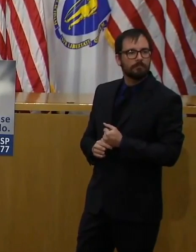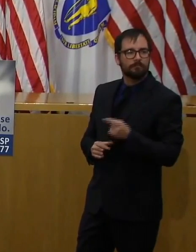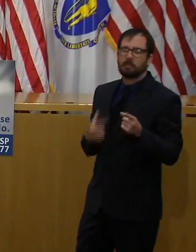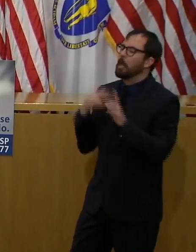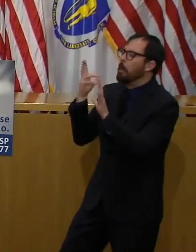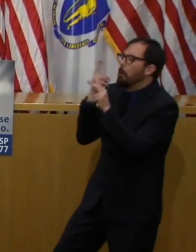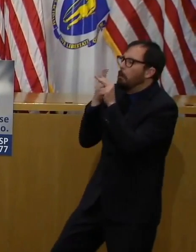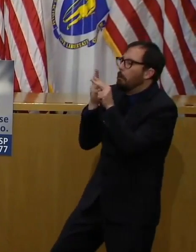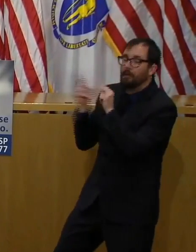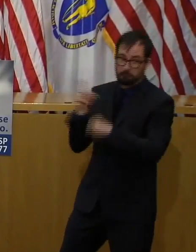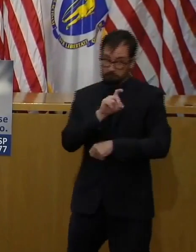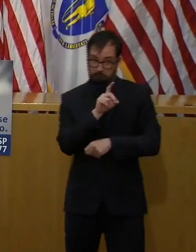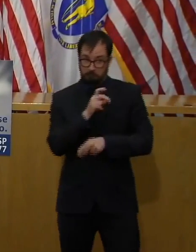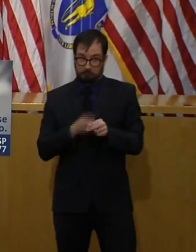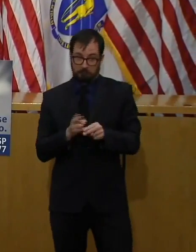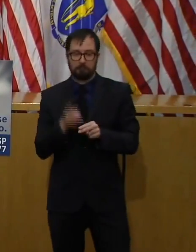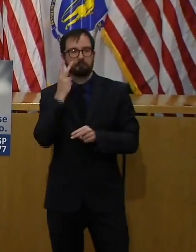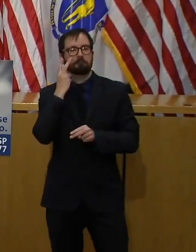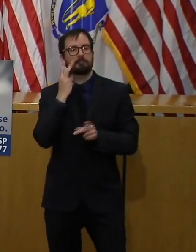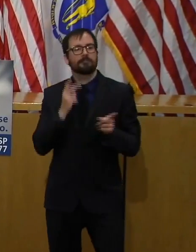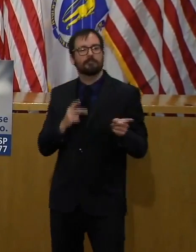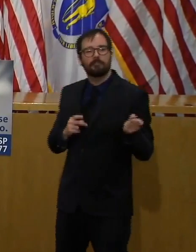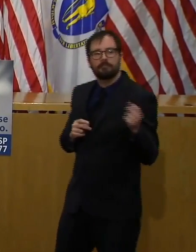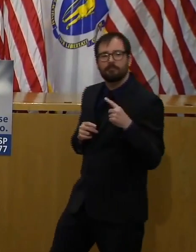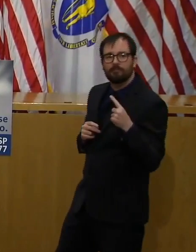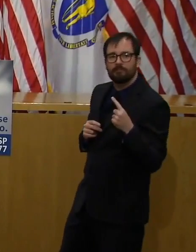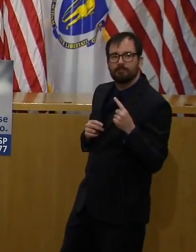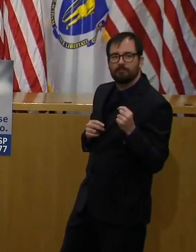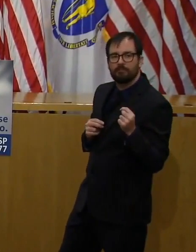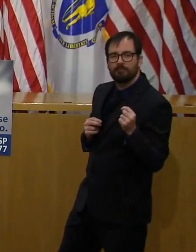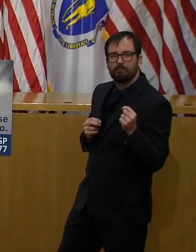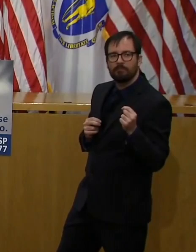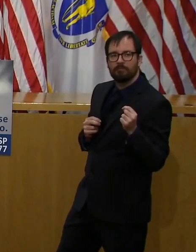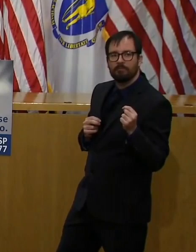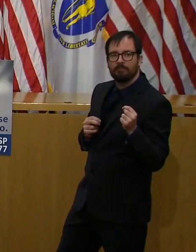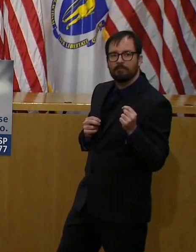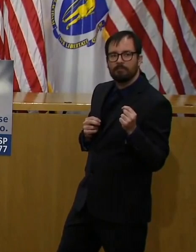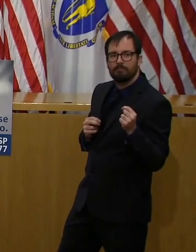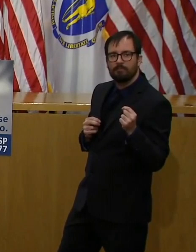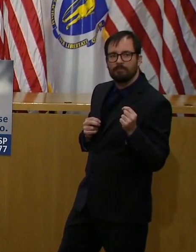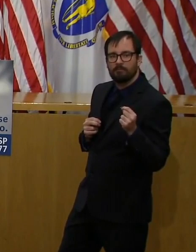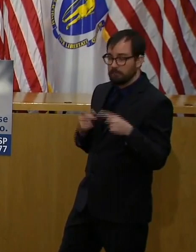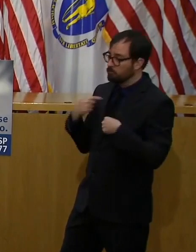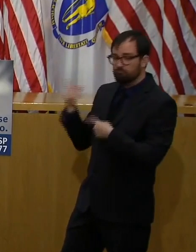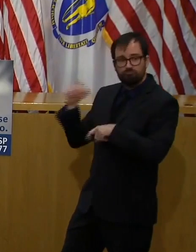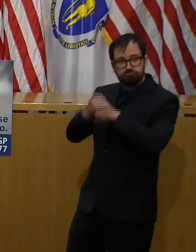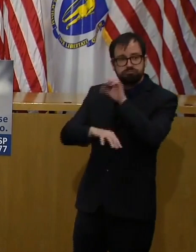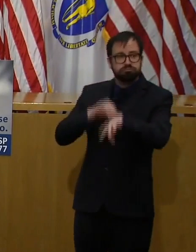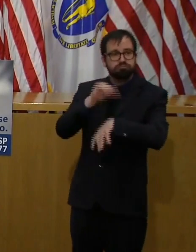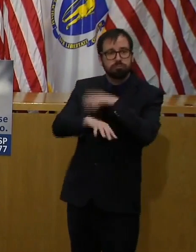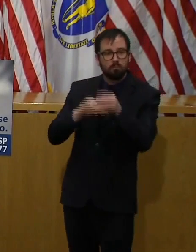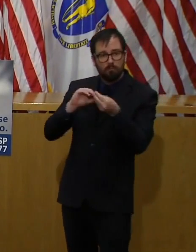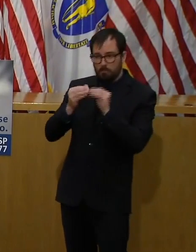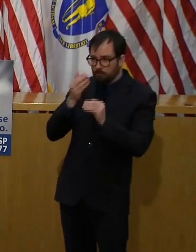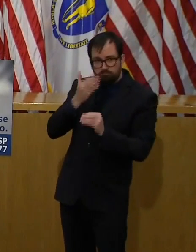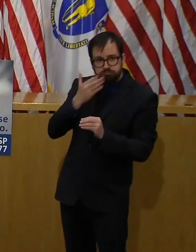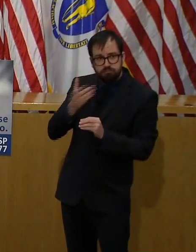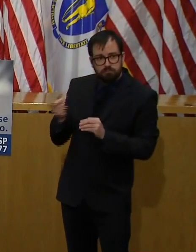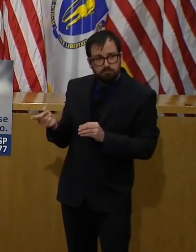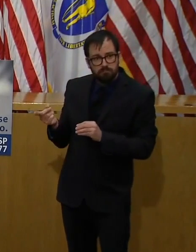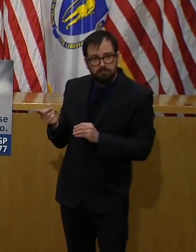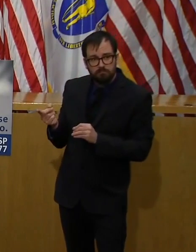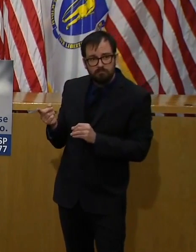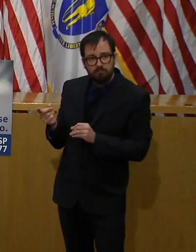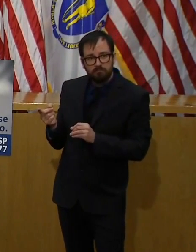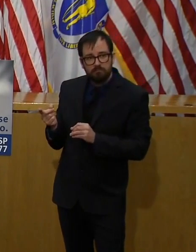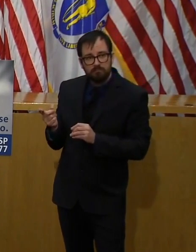numbers, but the total number of hospitalizations, the cumulative number the last 2 days has been absent. Right, so we took that off because